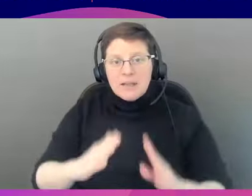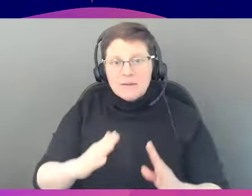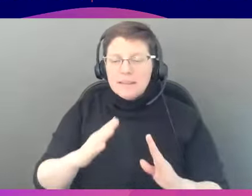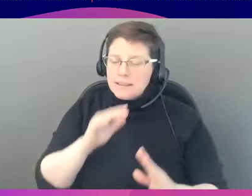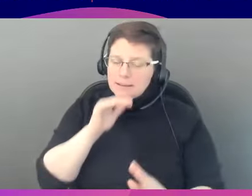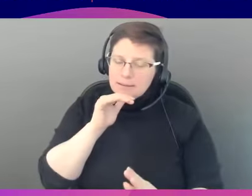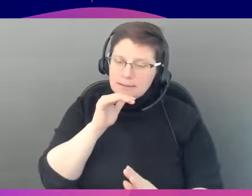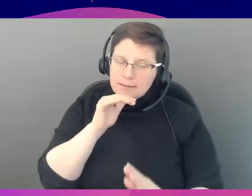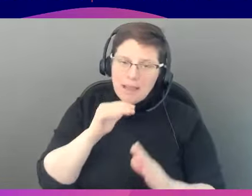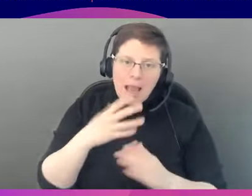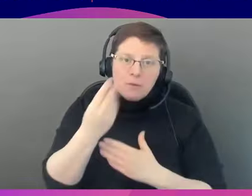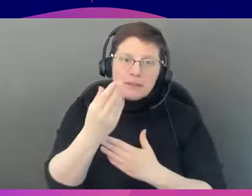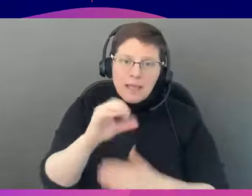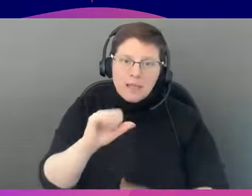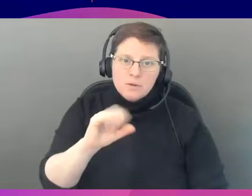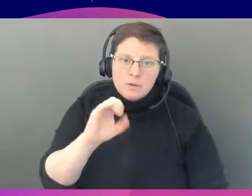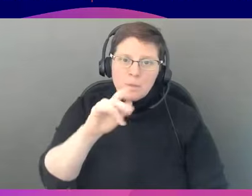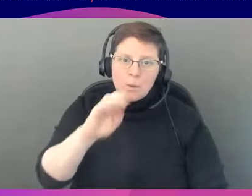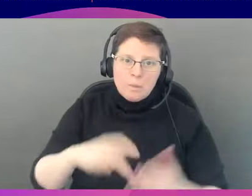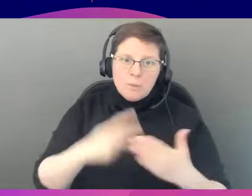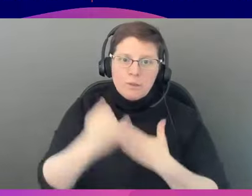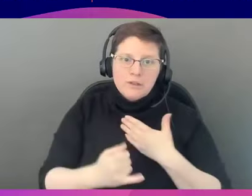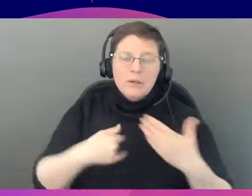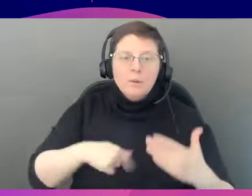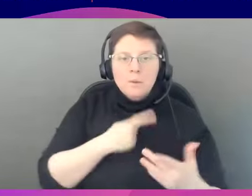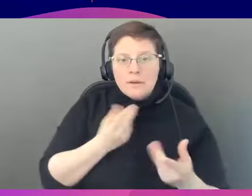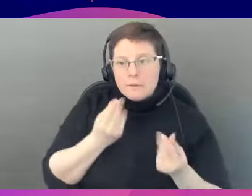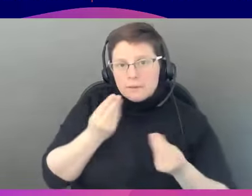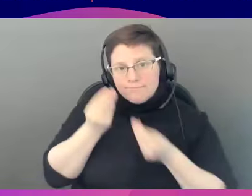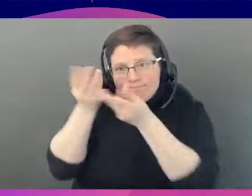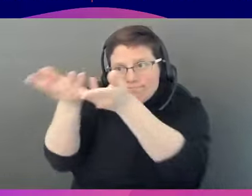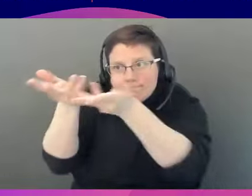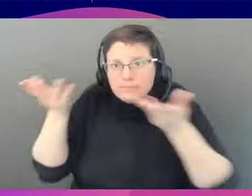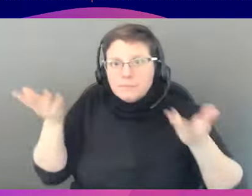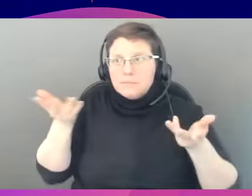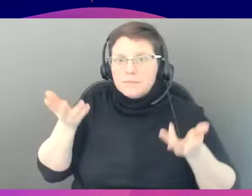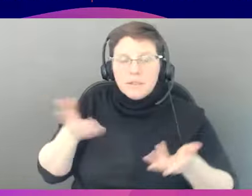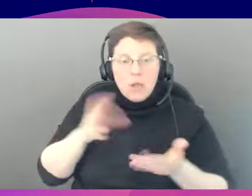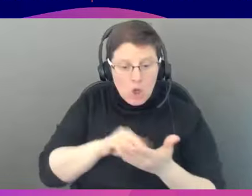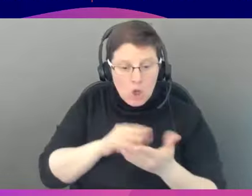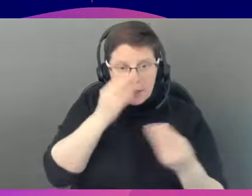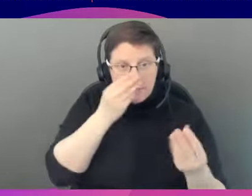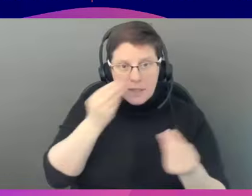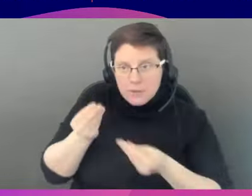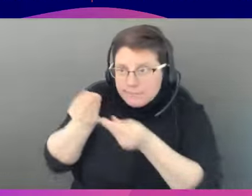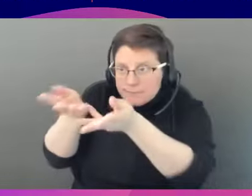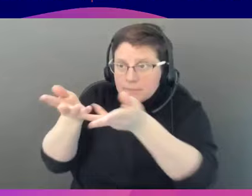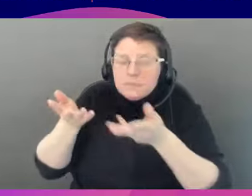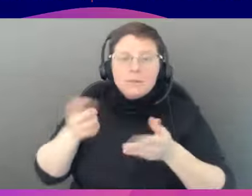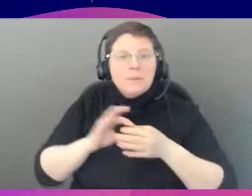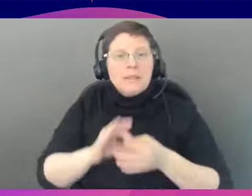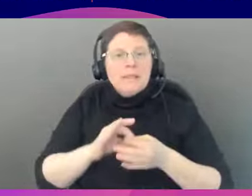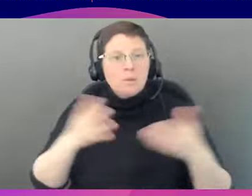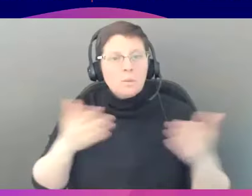a submission for the Federal Housing Advocate as a way to share the information that we learned through this project regarding housing. We have